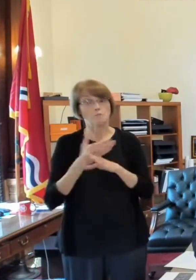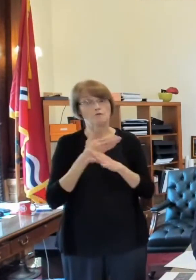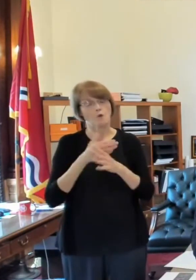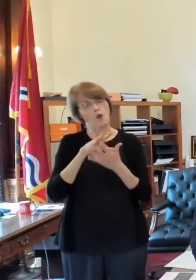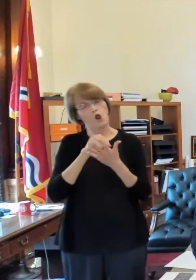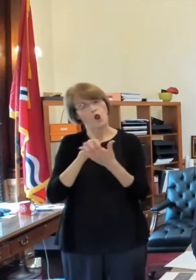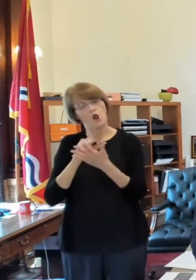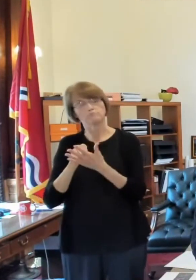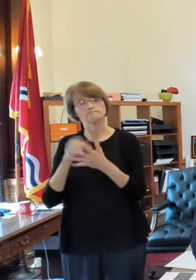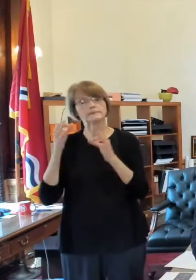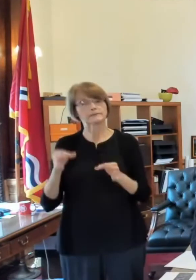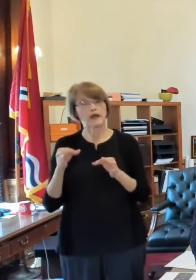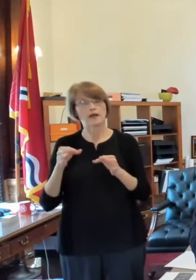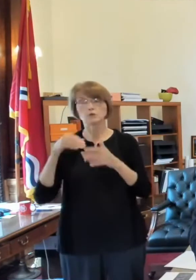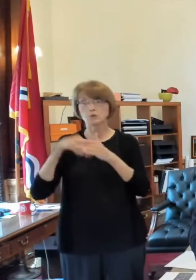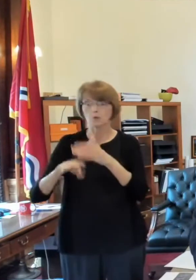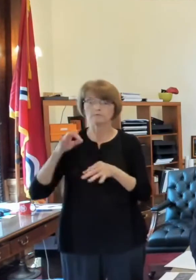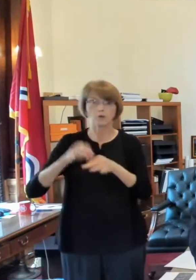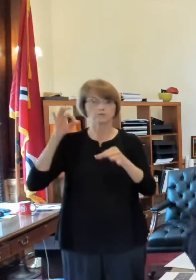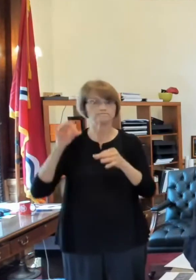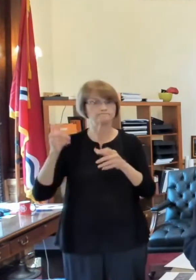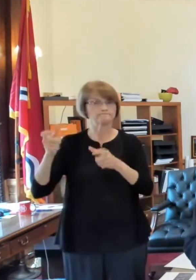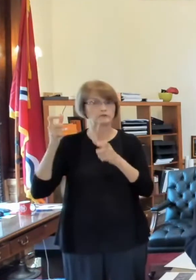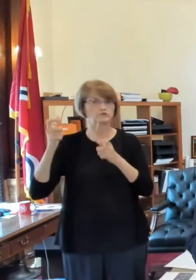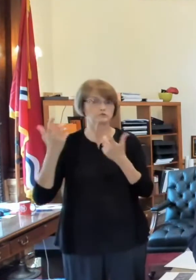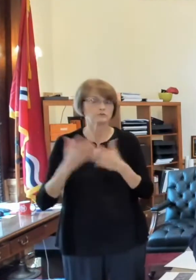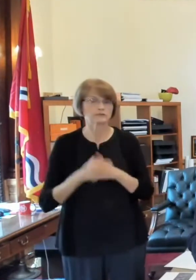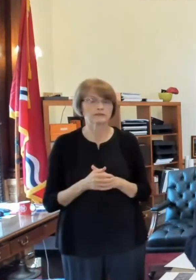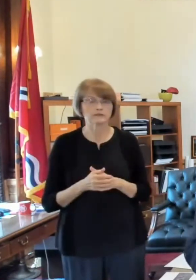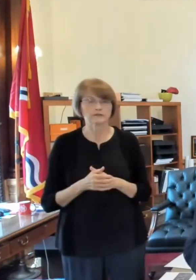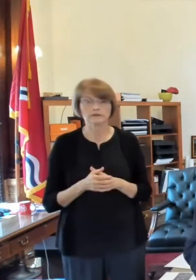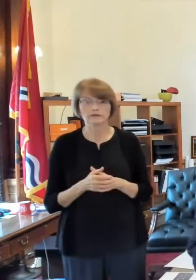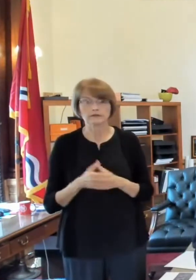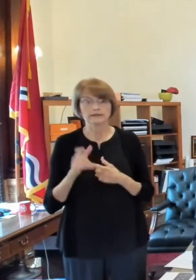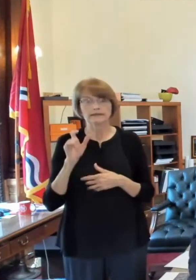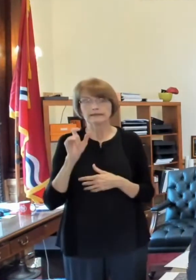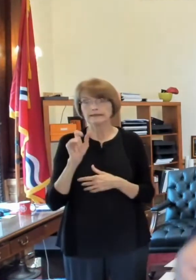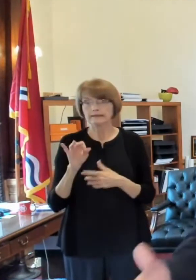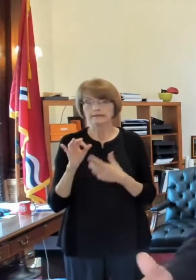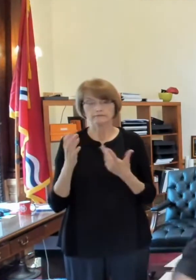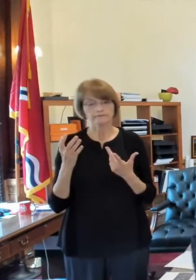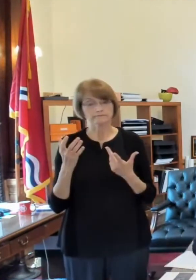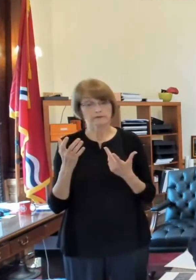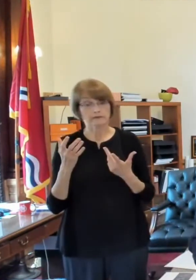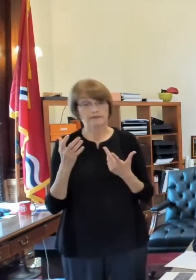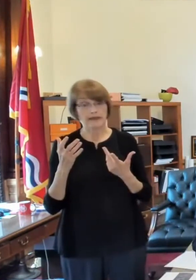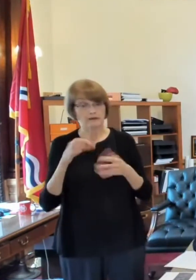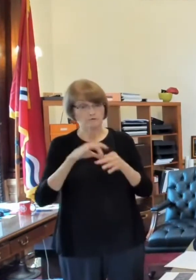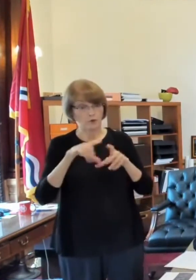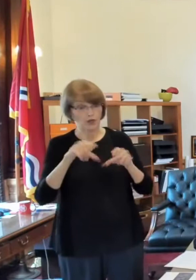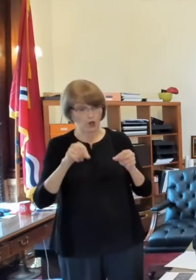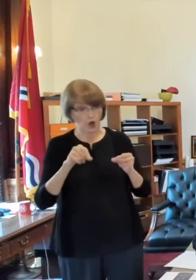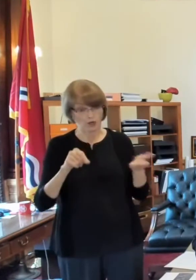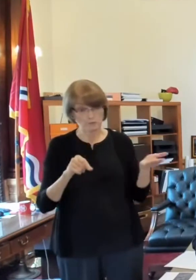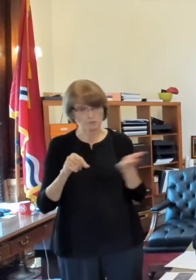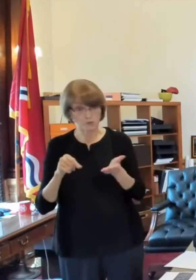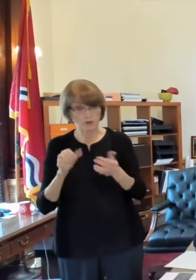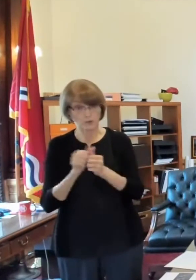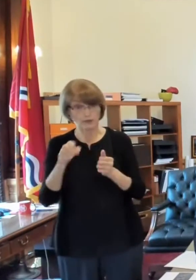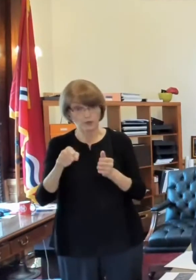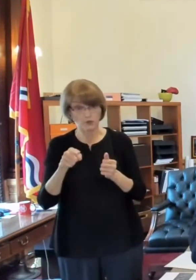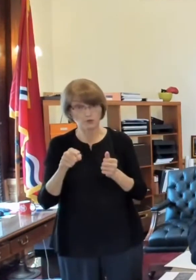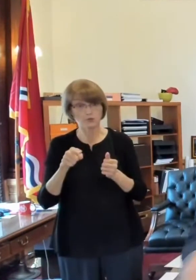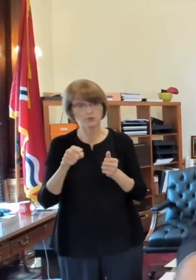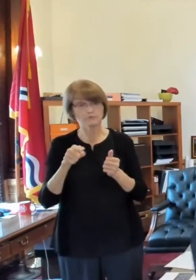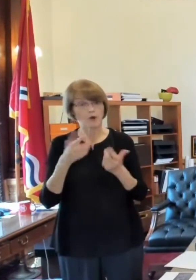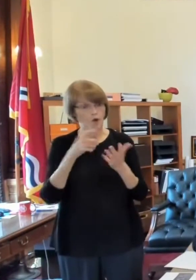well. Also, if you intend on presenting ID or that voting card, to have that accessible and ready at the polling place